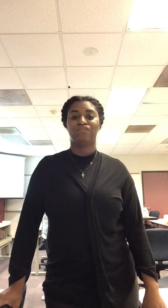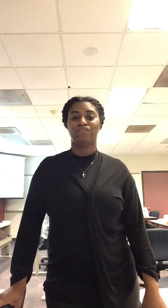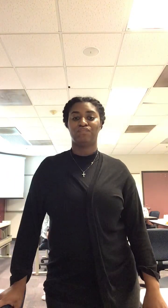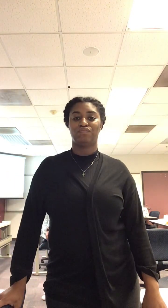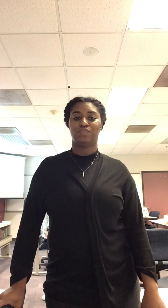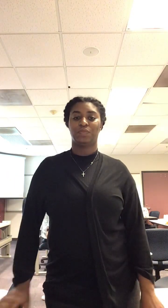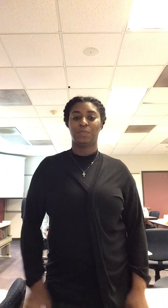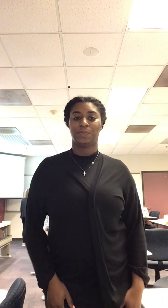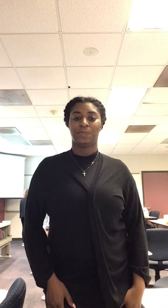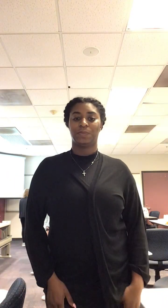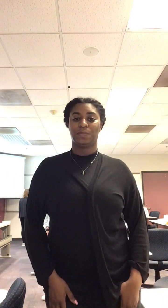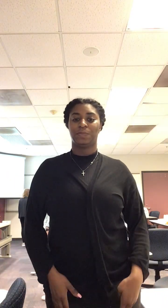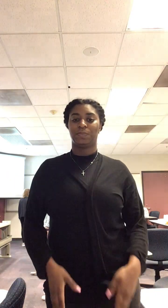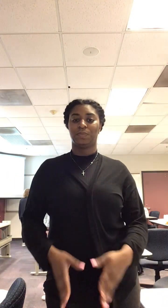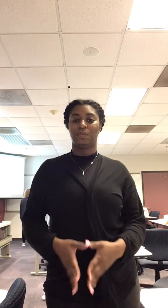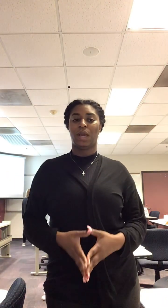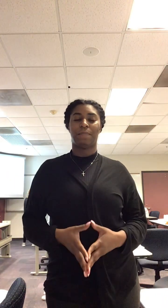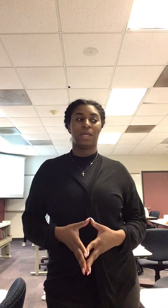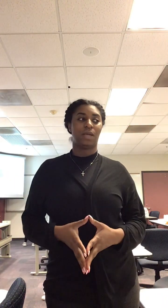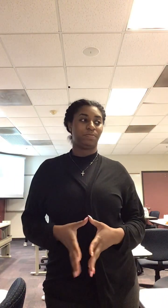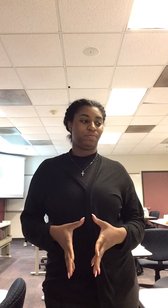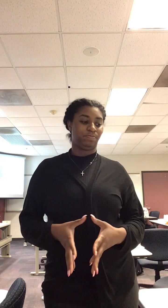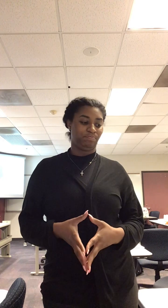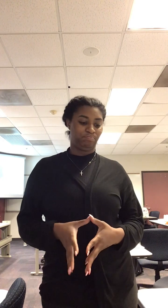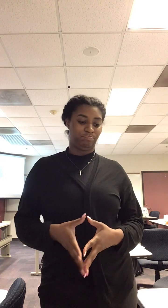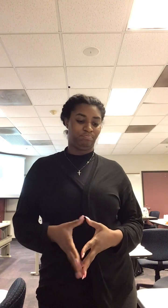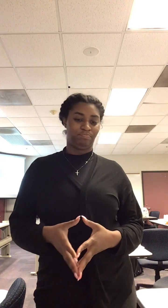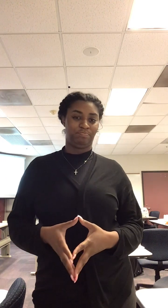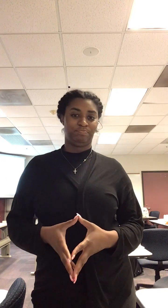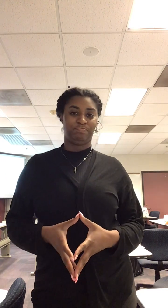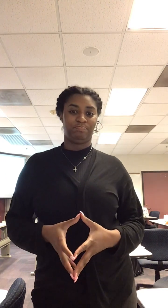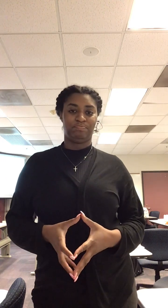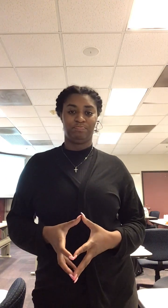Make sure you erase that part. copy that. Okay.